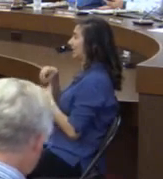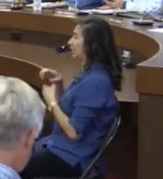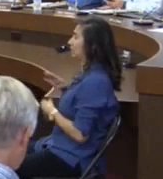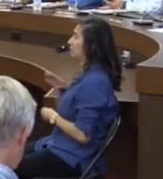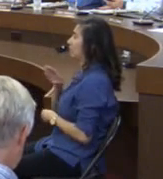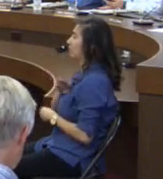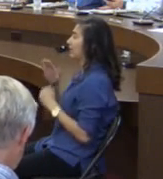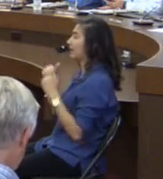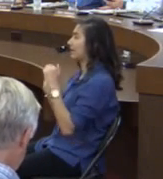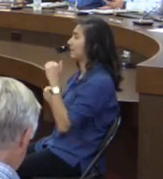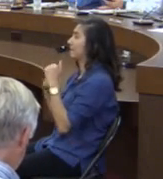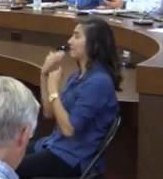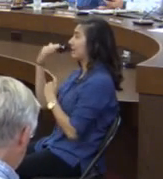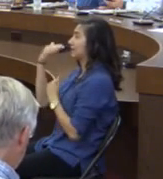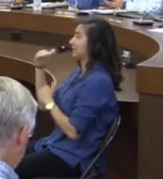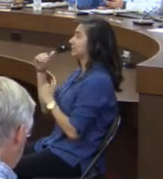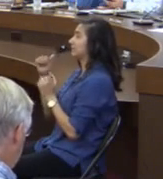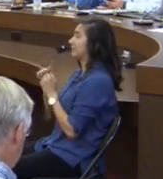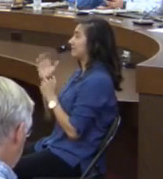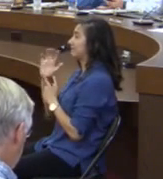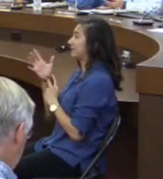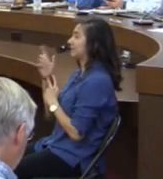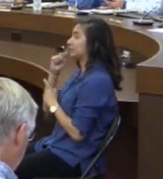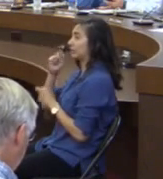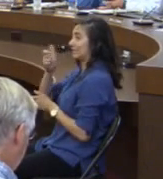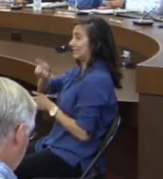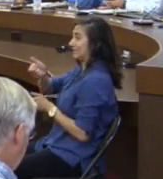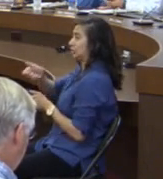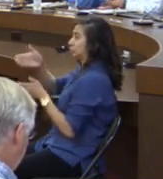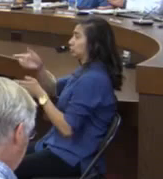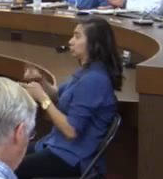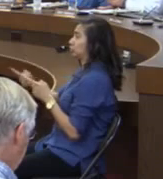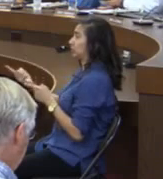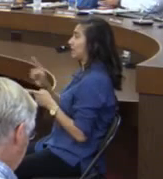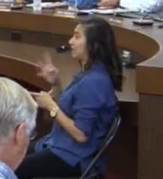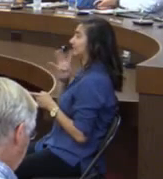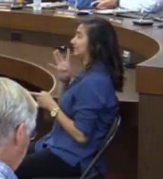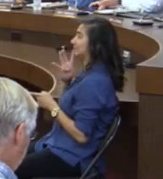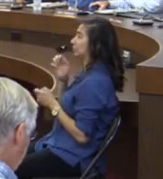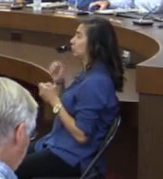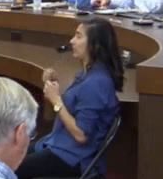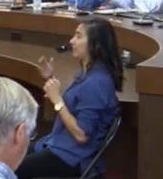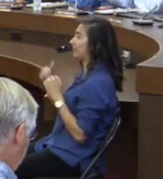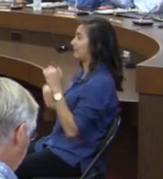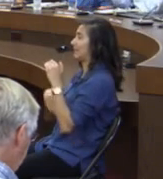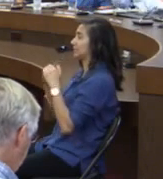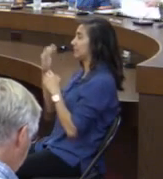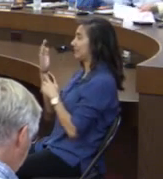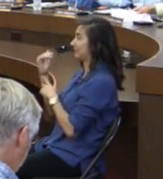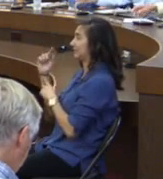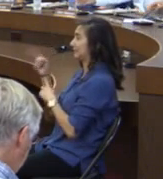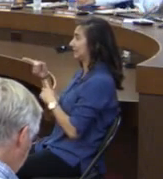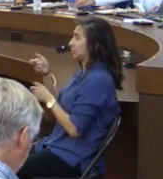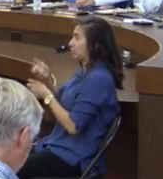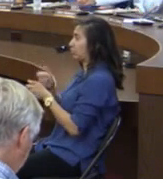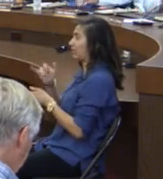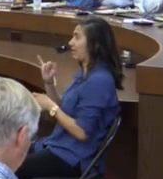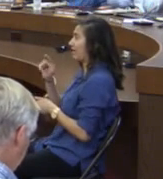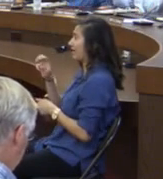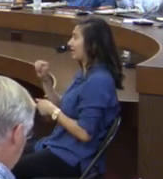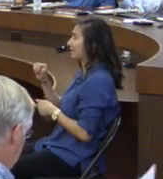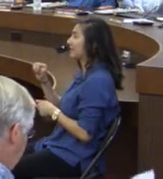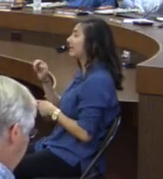A maximum of 5 minutes is allowed for each speaker, with a maximum time of 15 minutes per item,